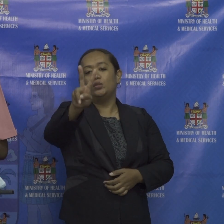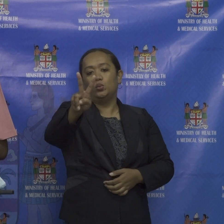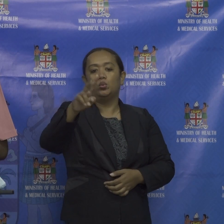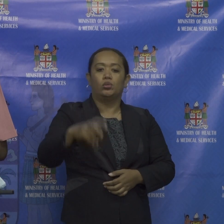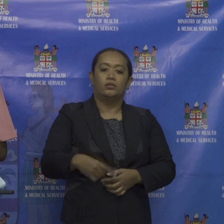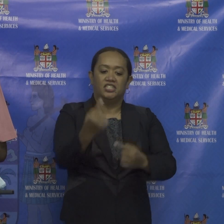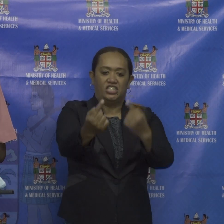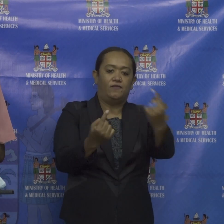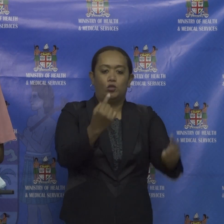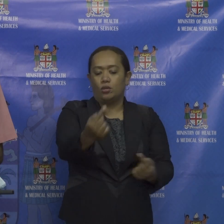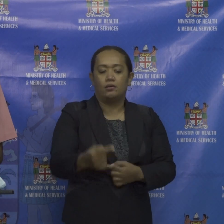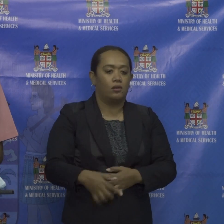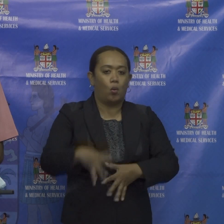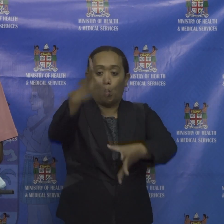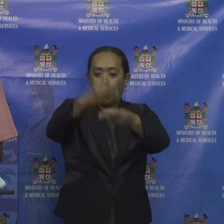cumulative total of